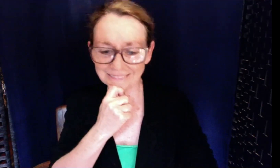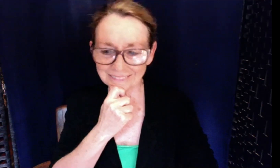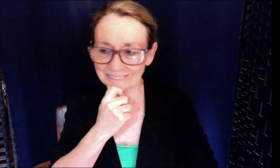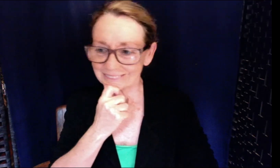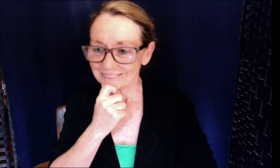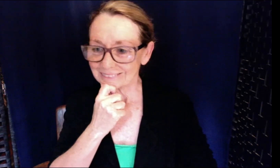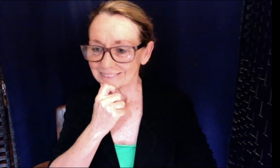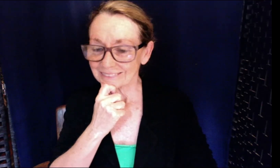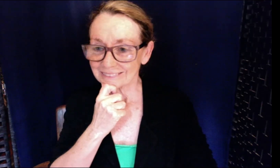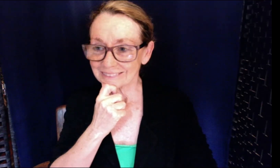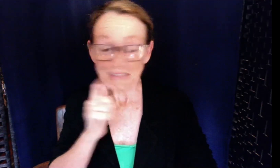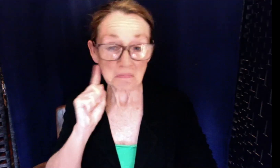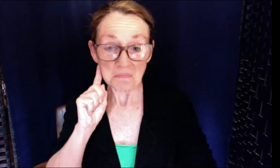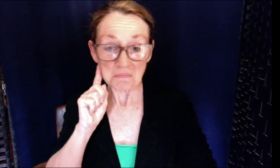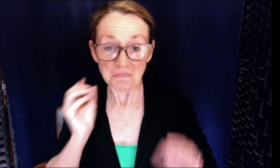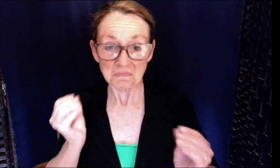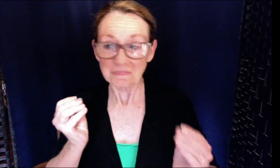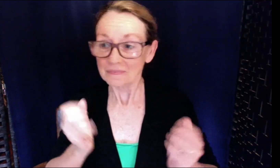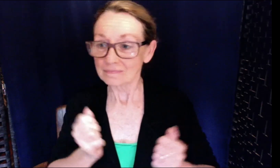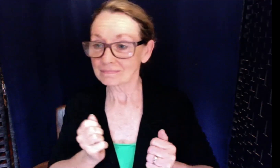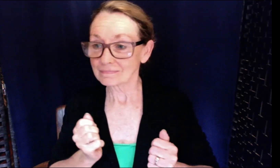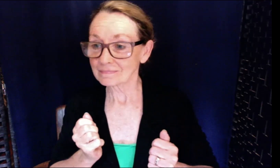Nope, not me. Hey, Bethany, hold on